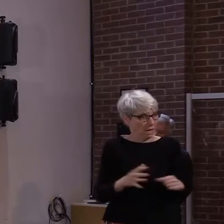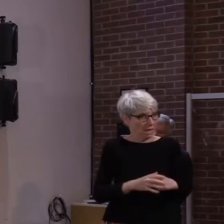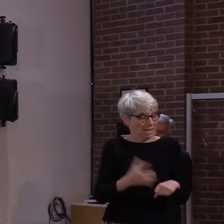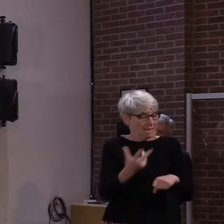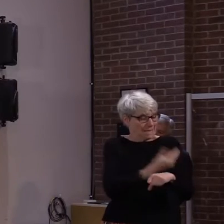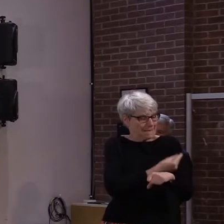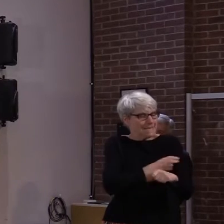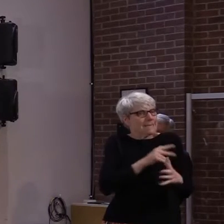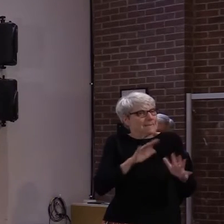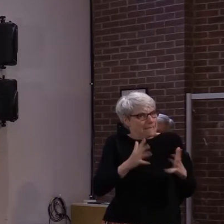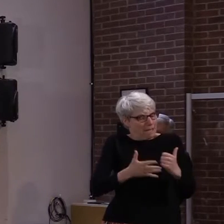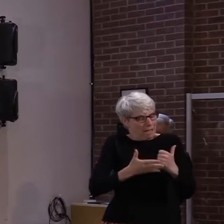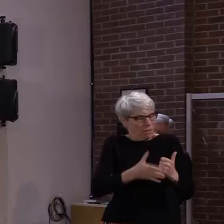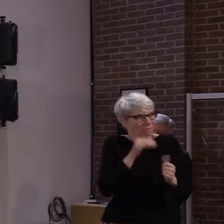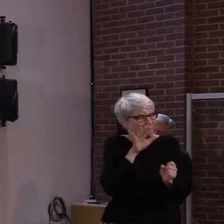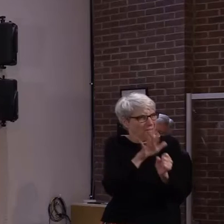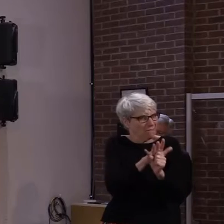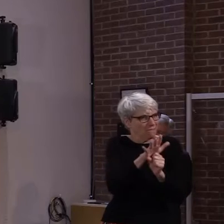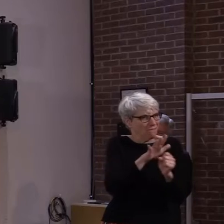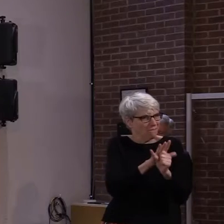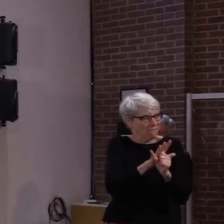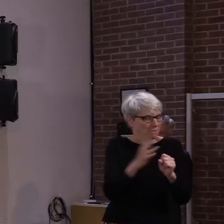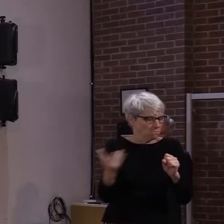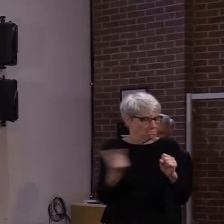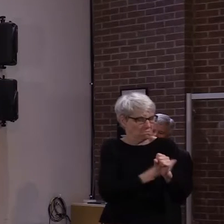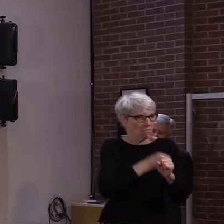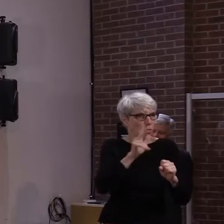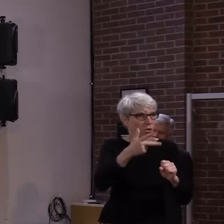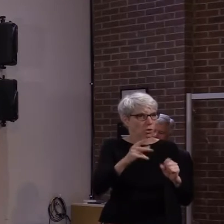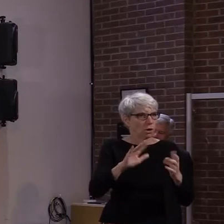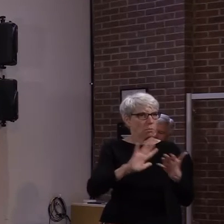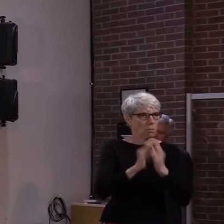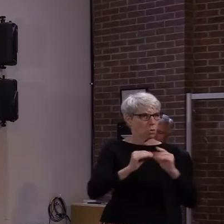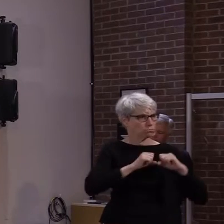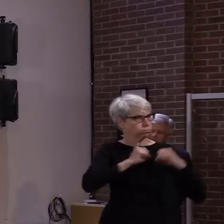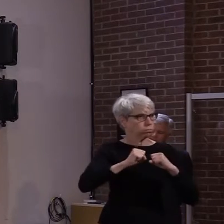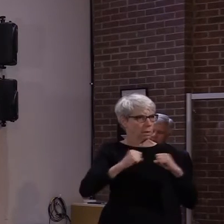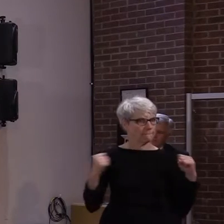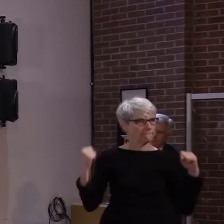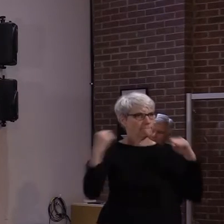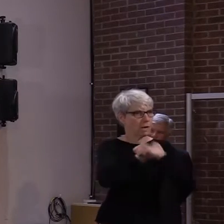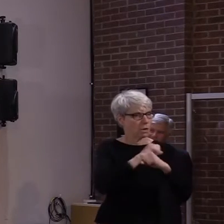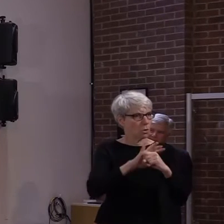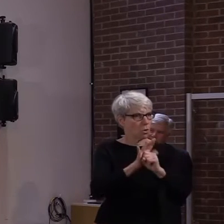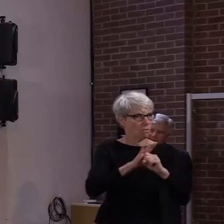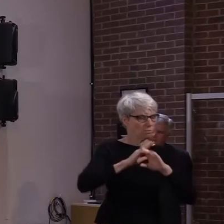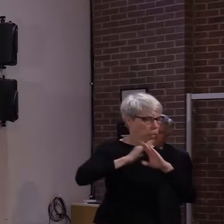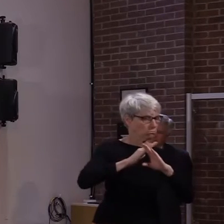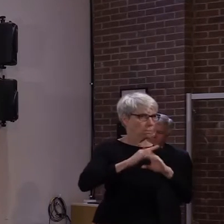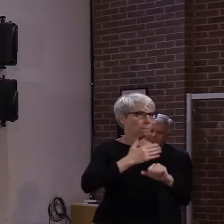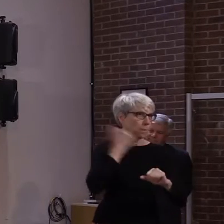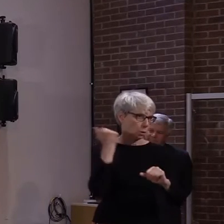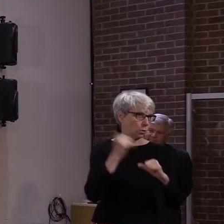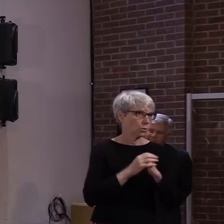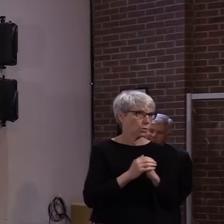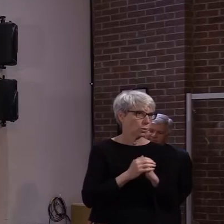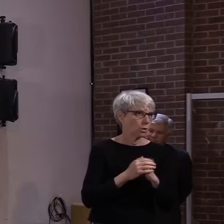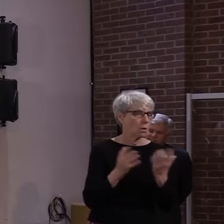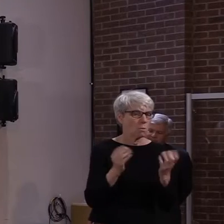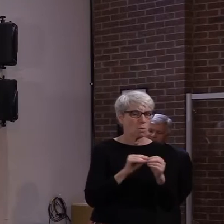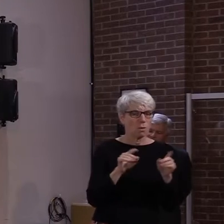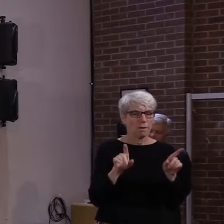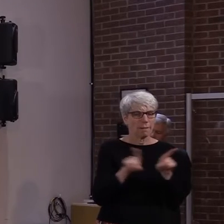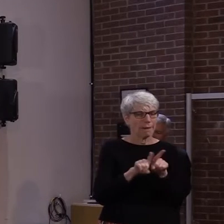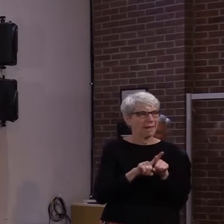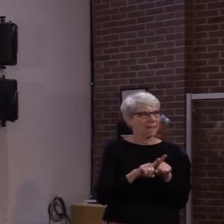sufficient initial immune response. So that third dose is really just helping them complete a series.